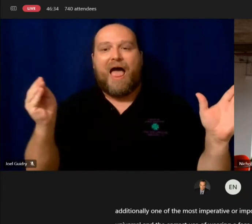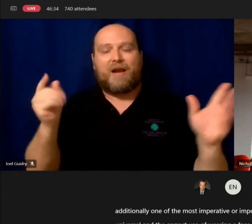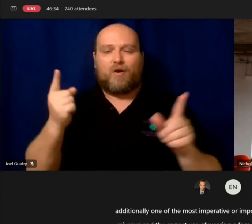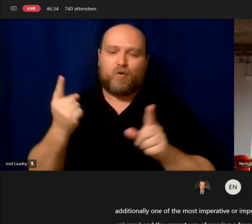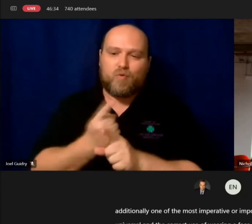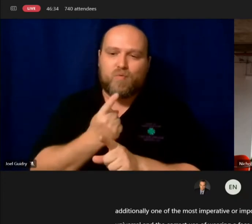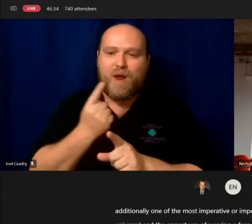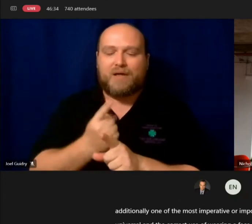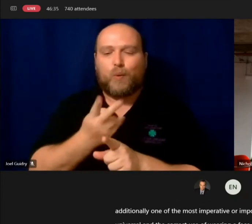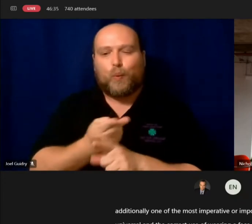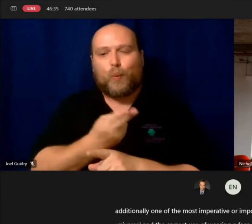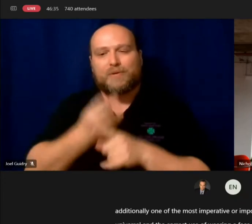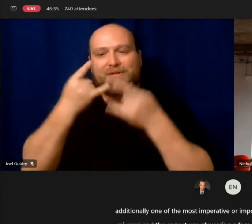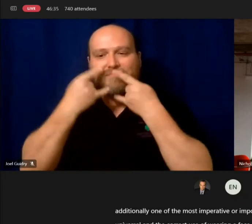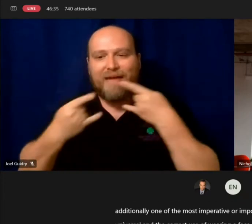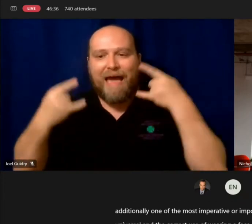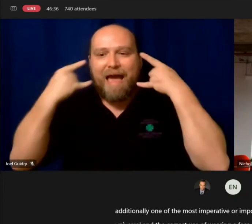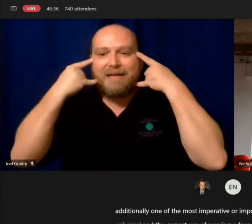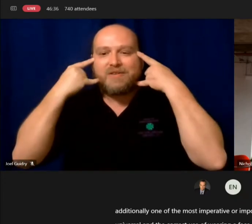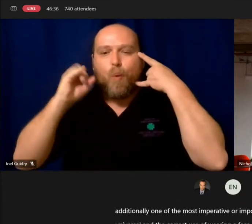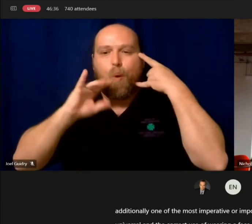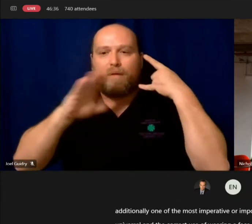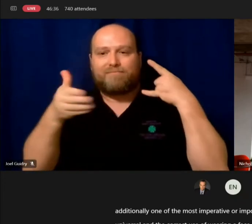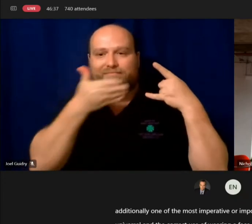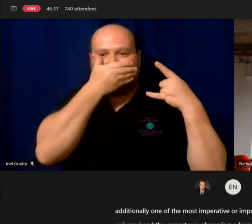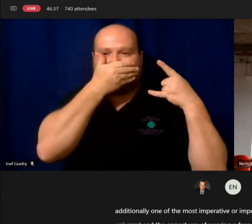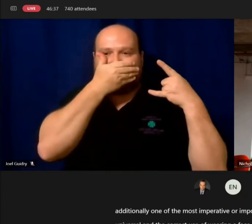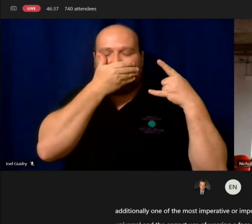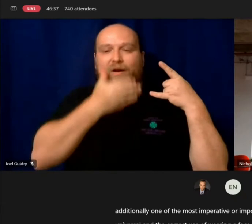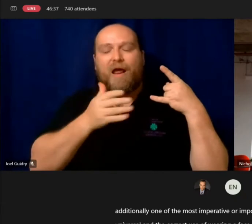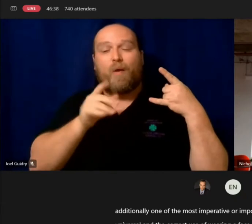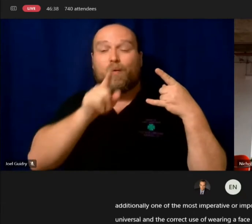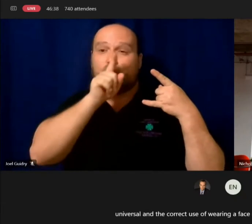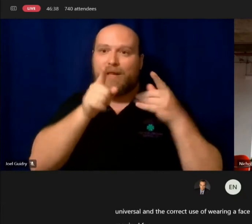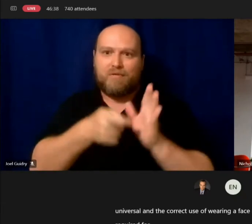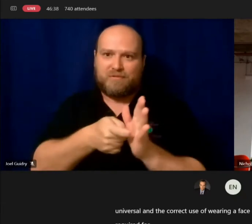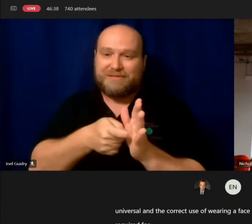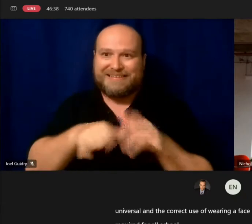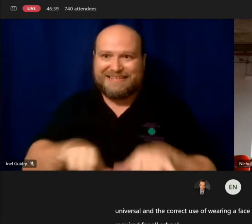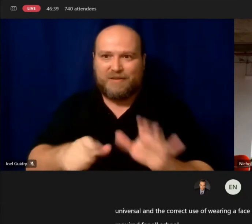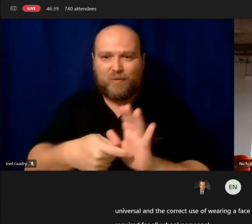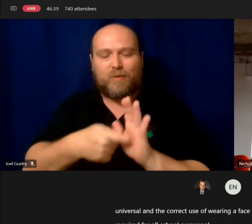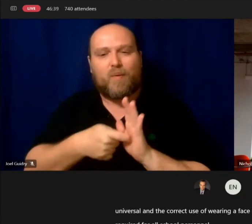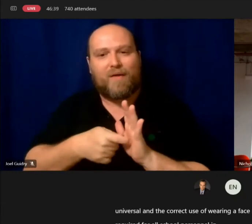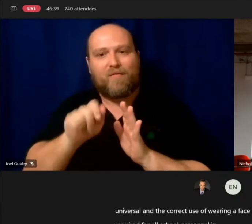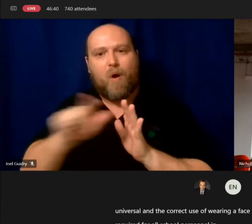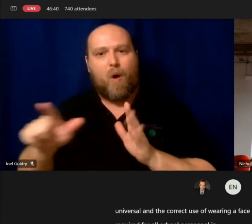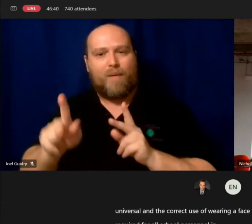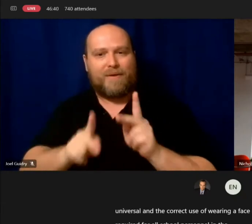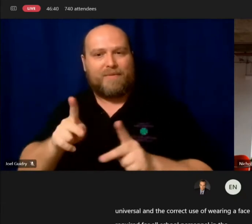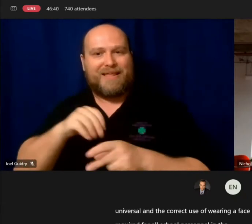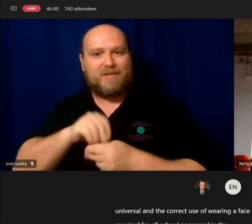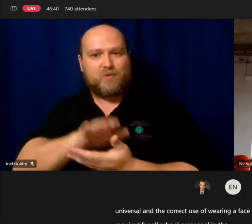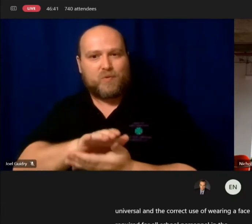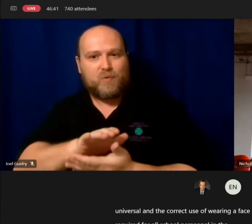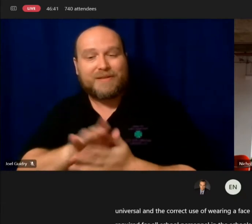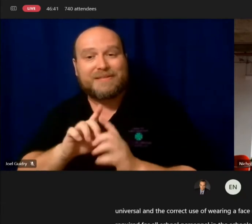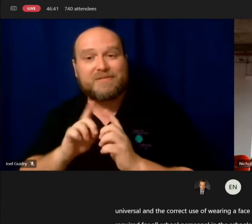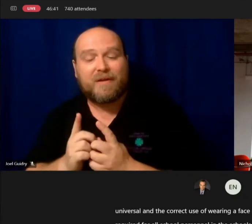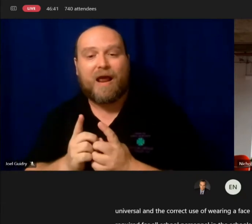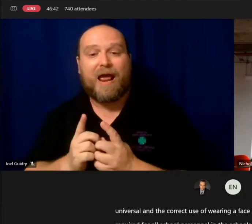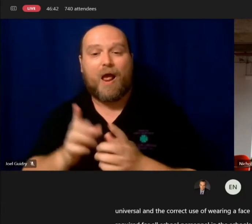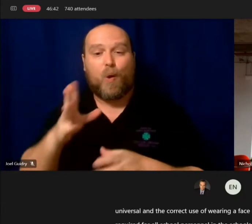is still required for all school personnel in the schools, including families, volunteers, or any visitors